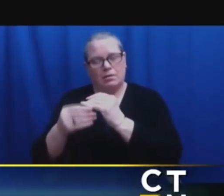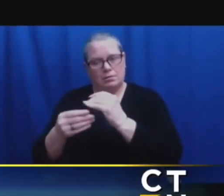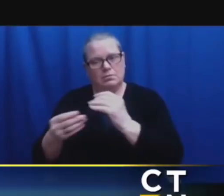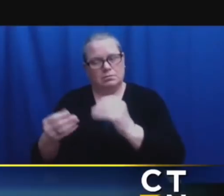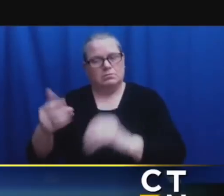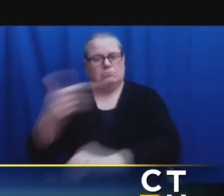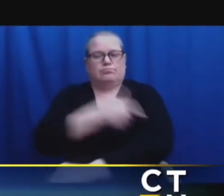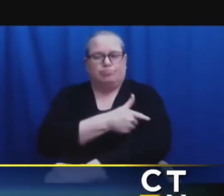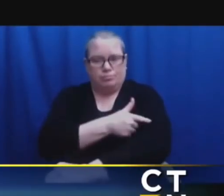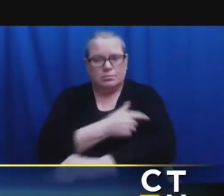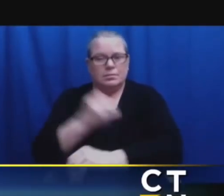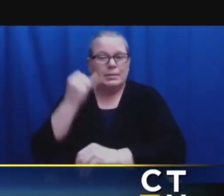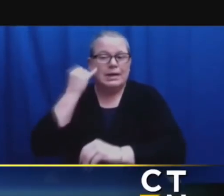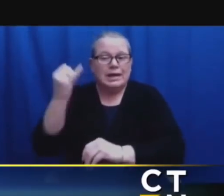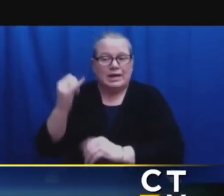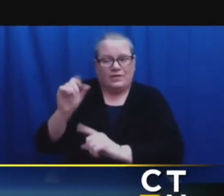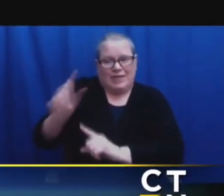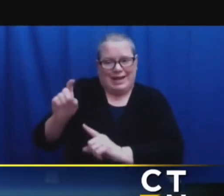up. Right now,